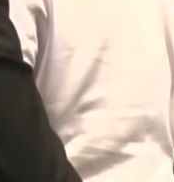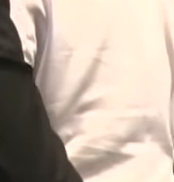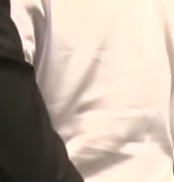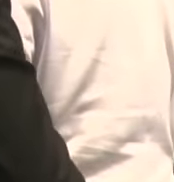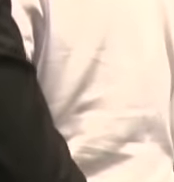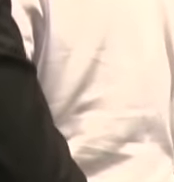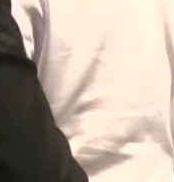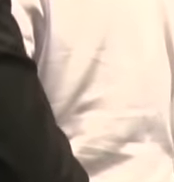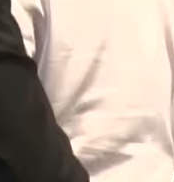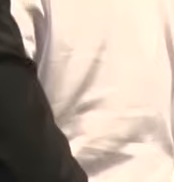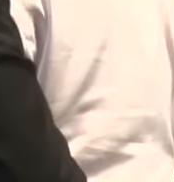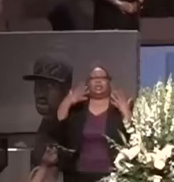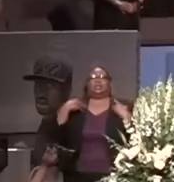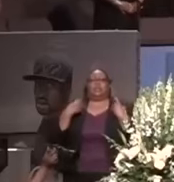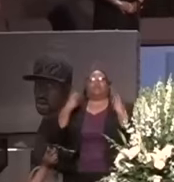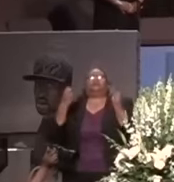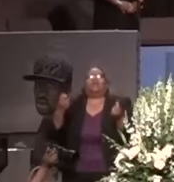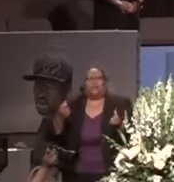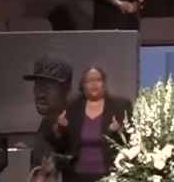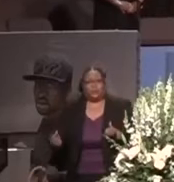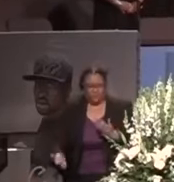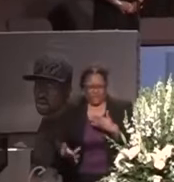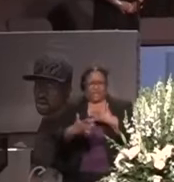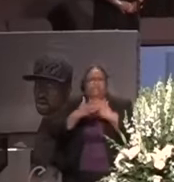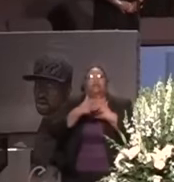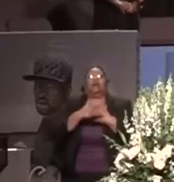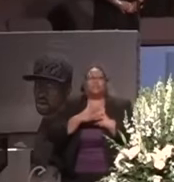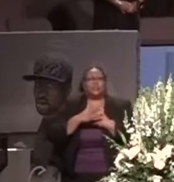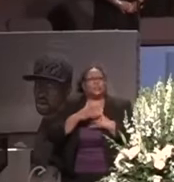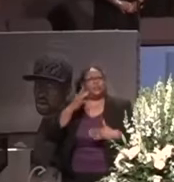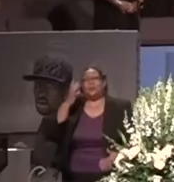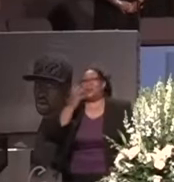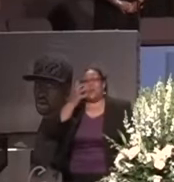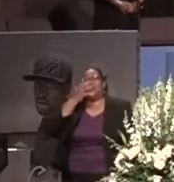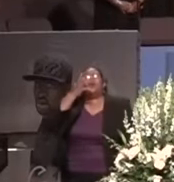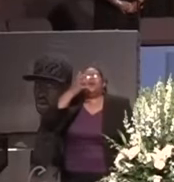He's here to touch you, heal you,